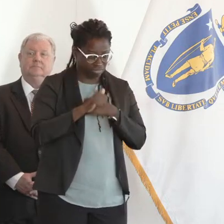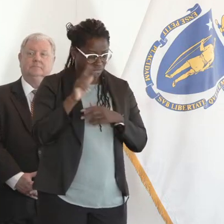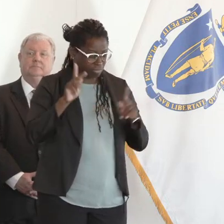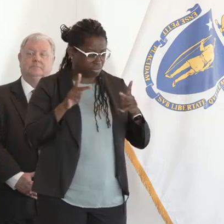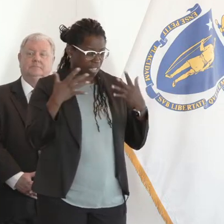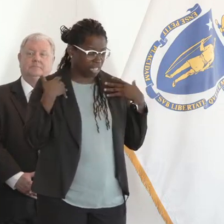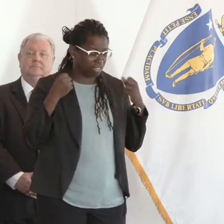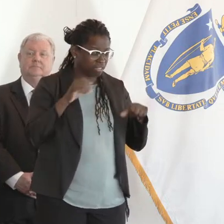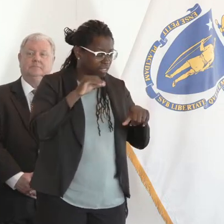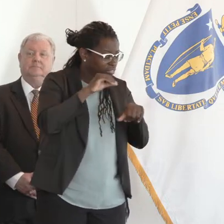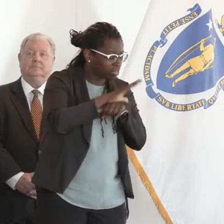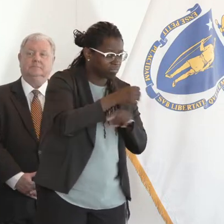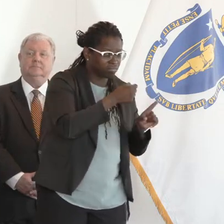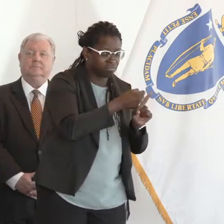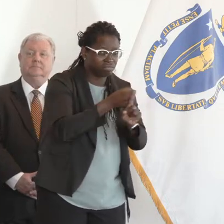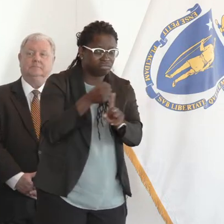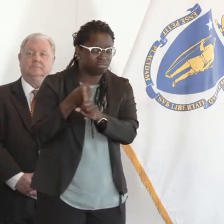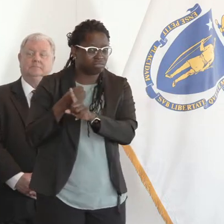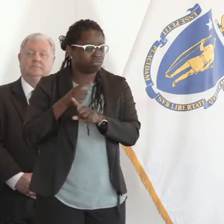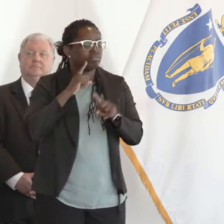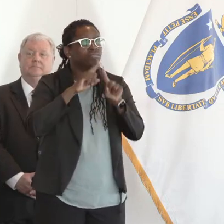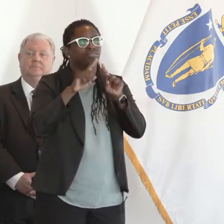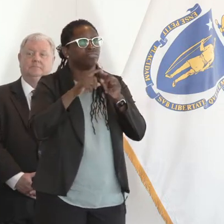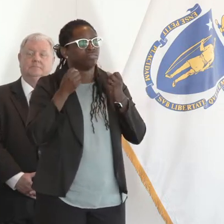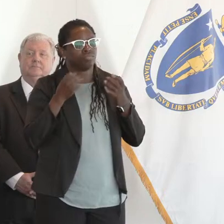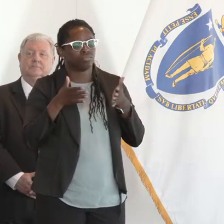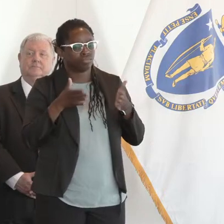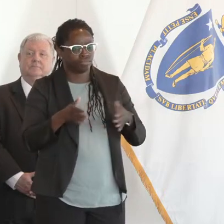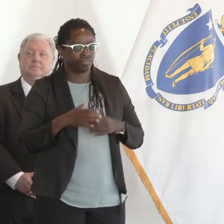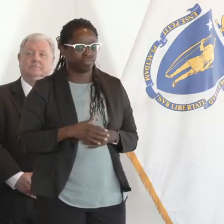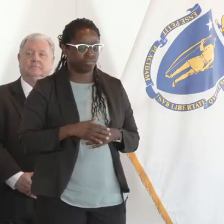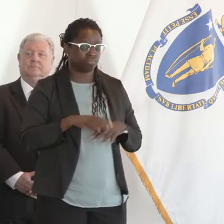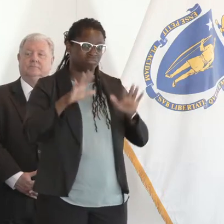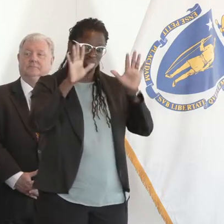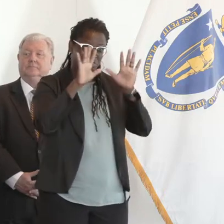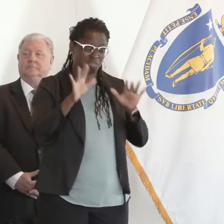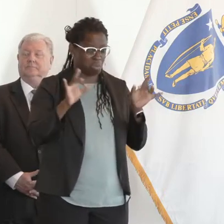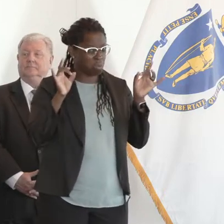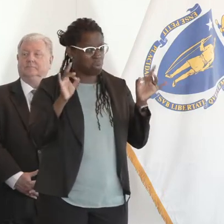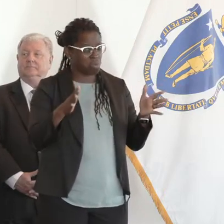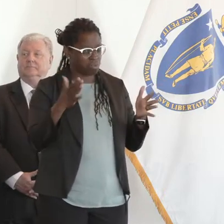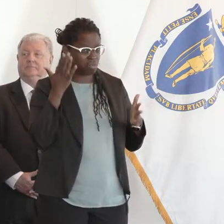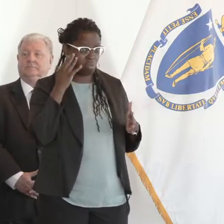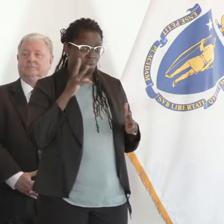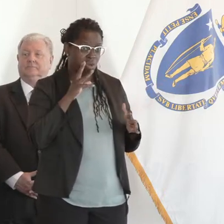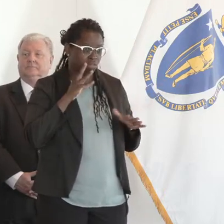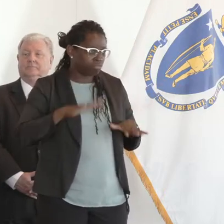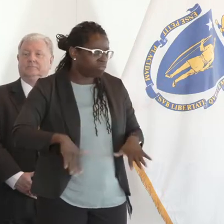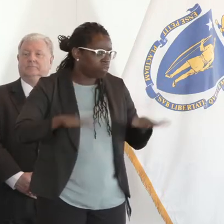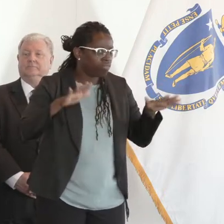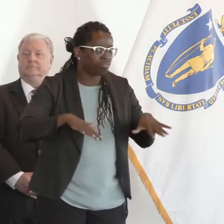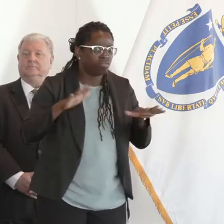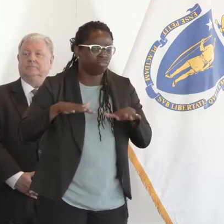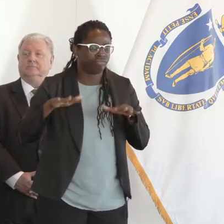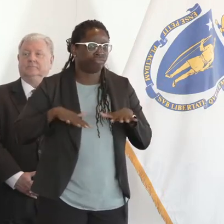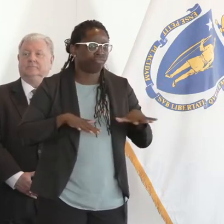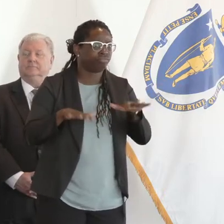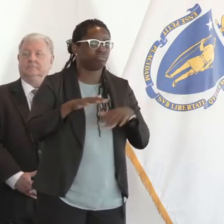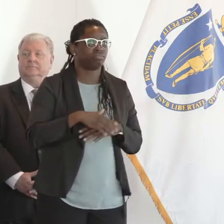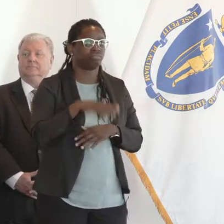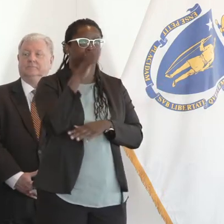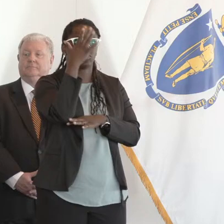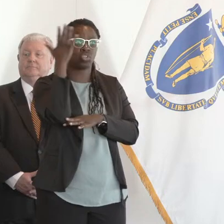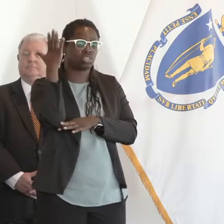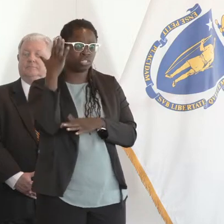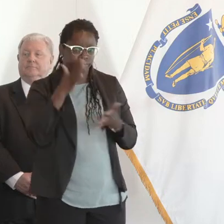kinds of ways, from extreme weather and flooding to the loss of biodiversity and resilience.